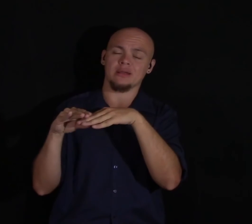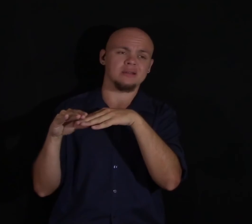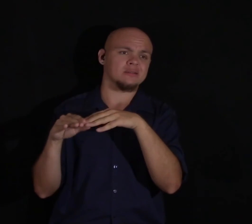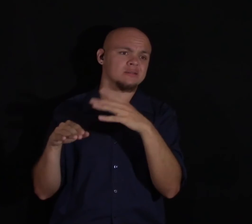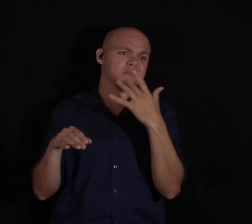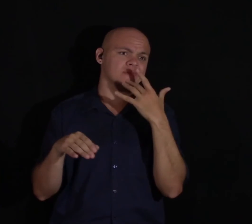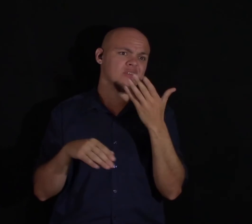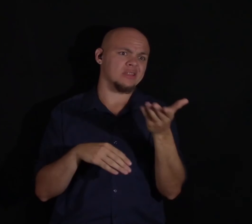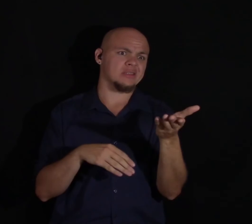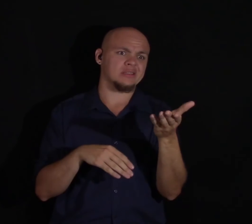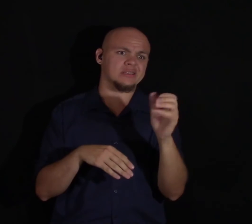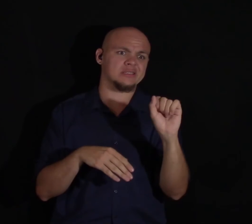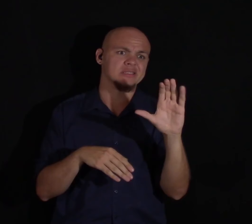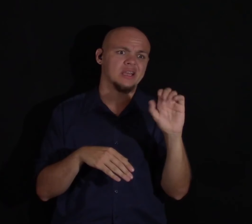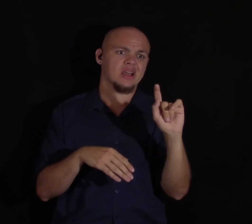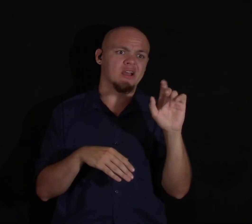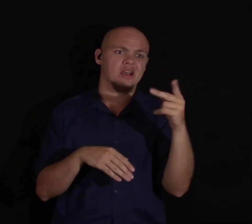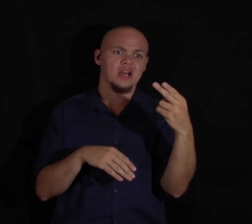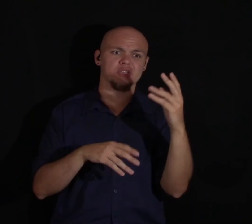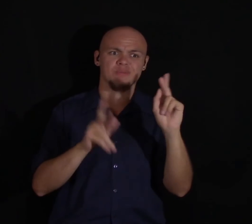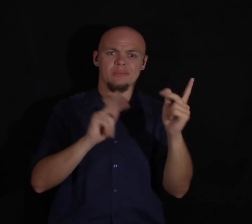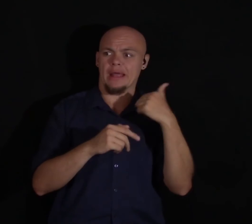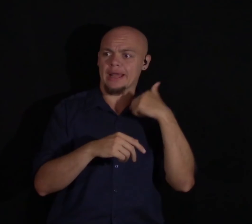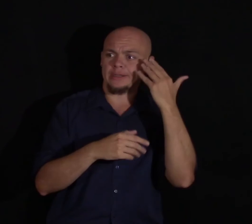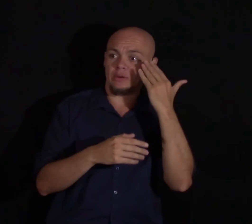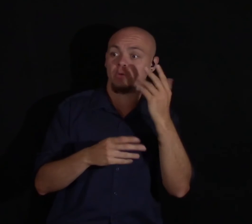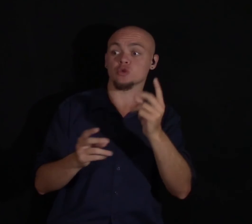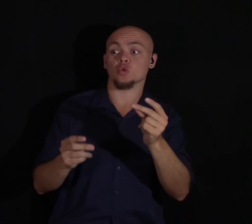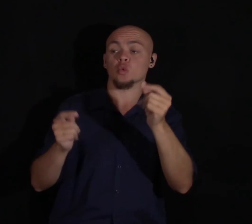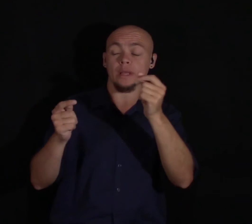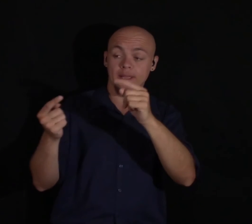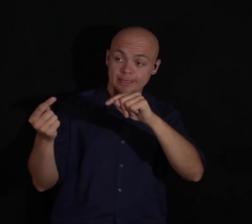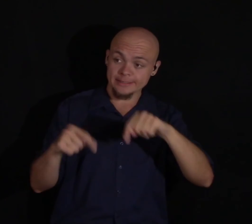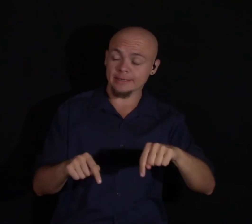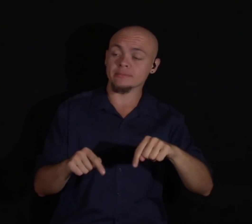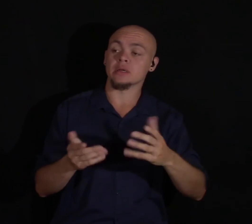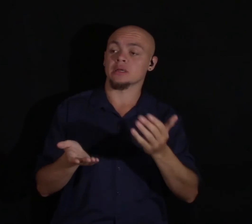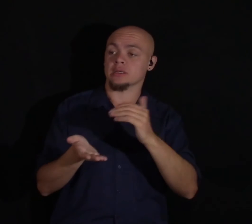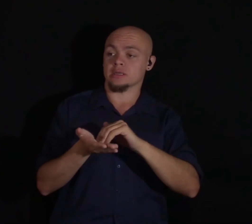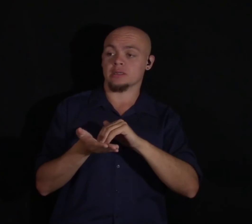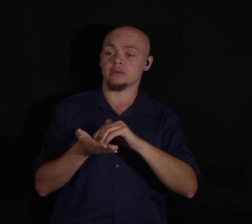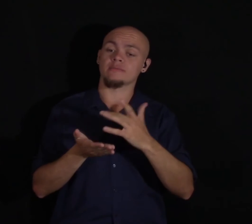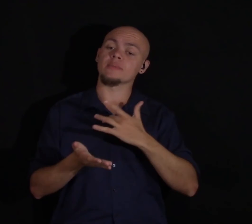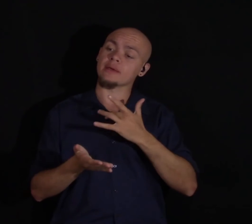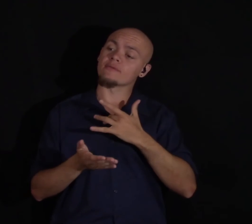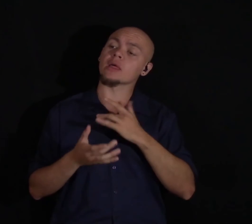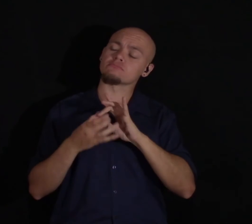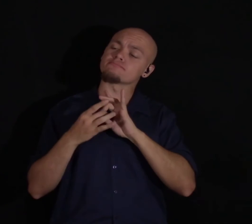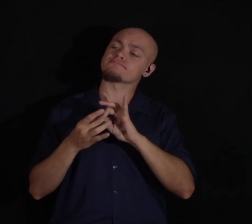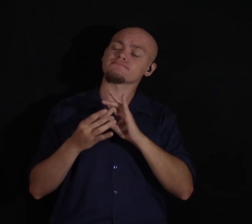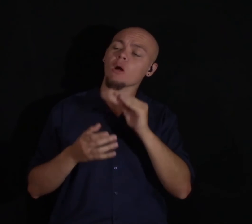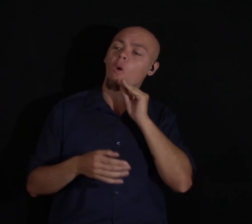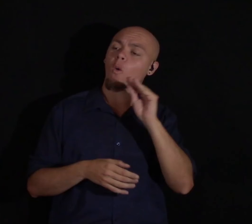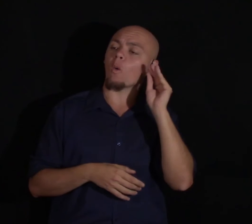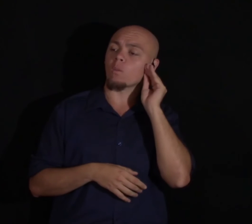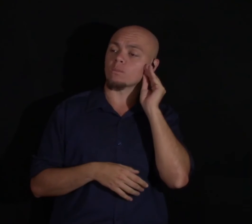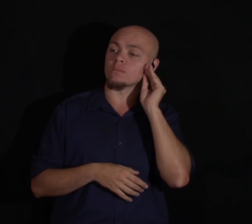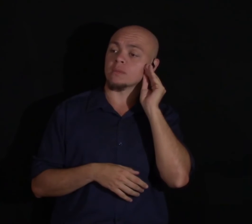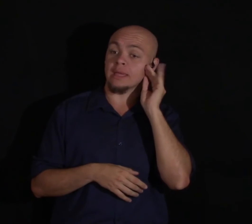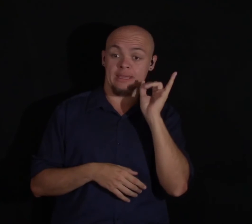know. Hasten then, my dear friend, to return, that I may again feel myself somewhat at home, which I cannot do in your absence."